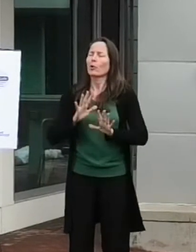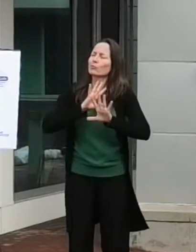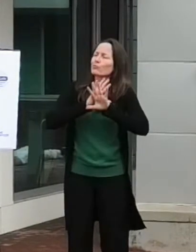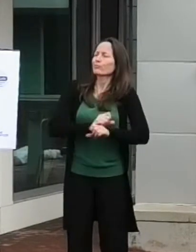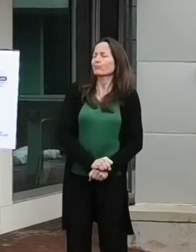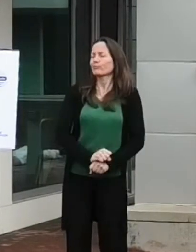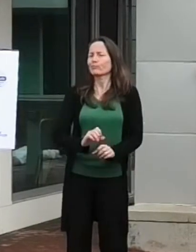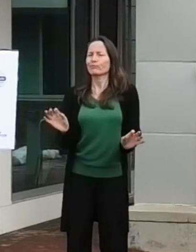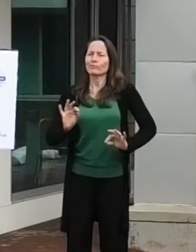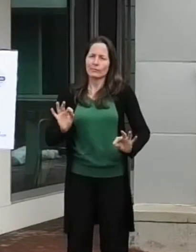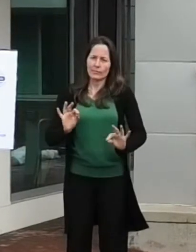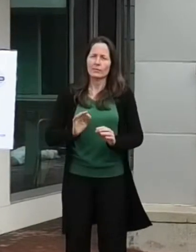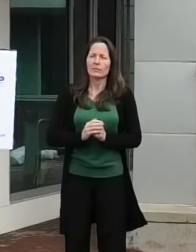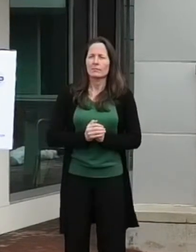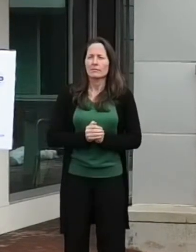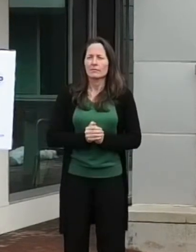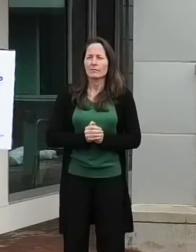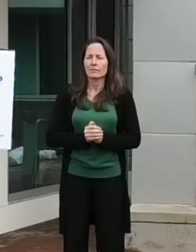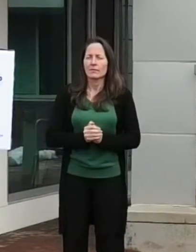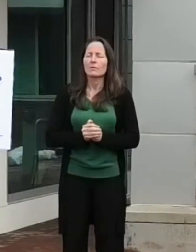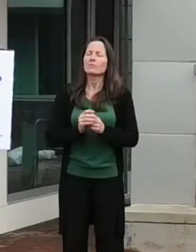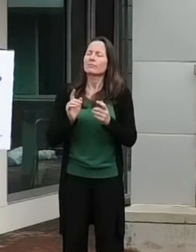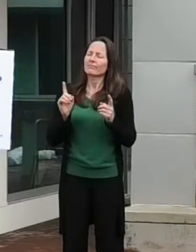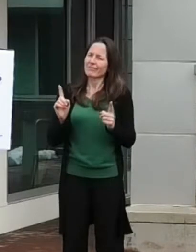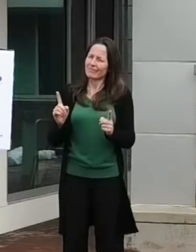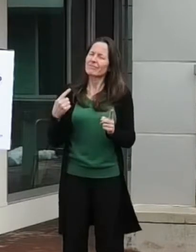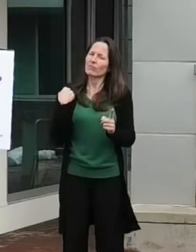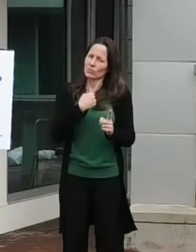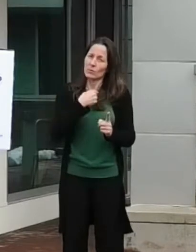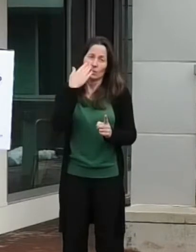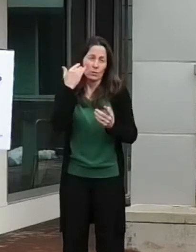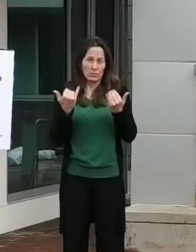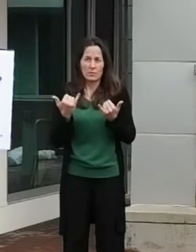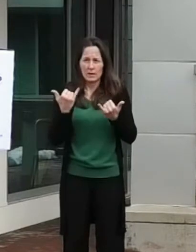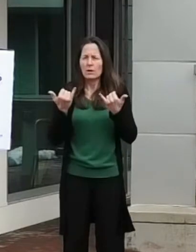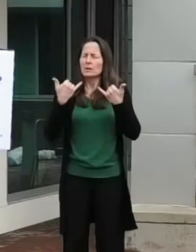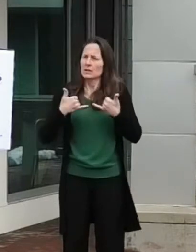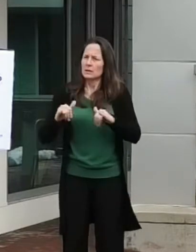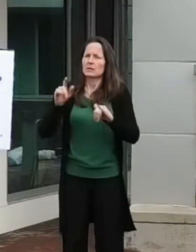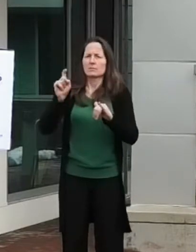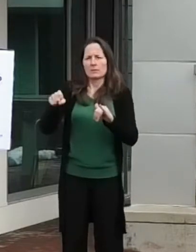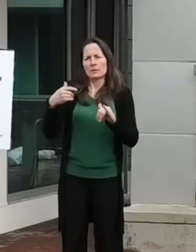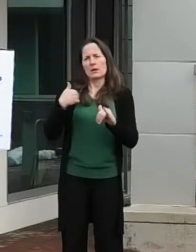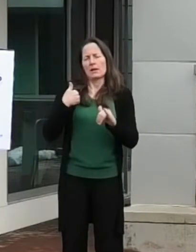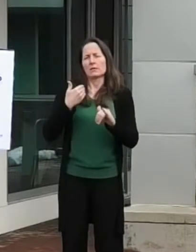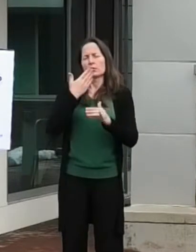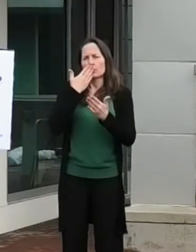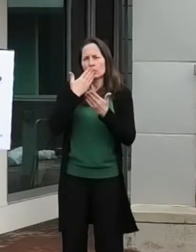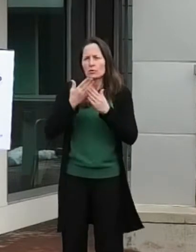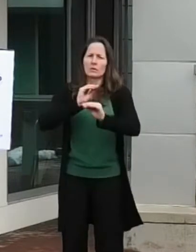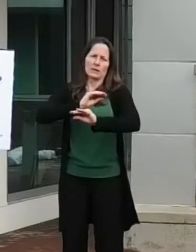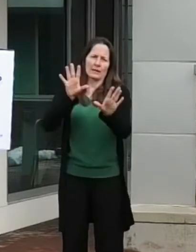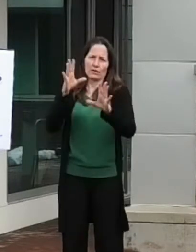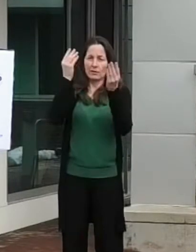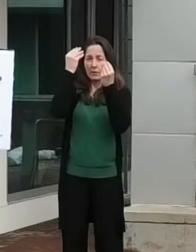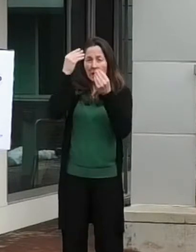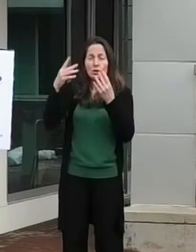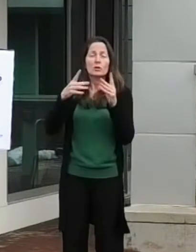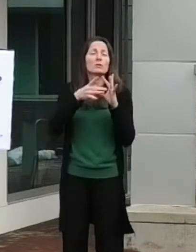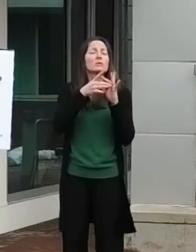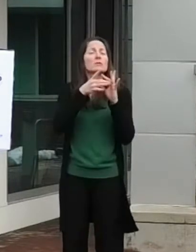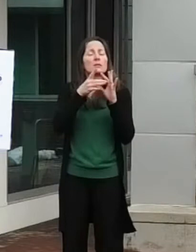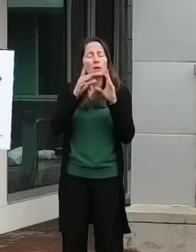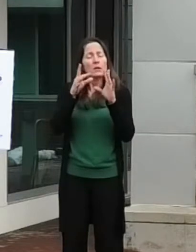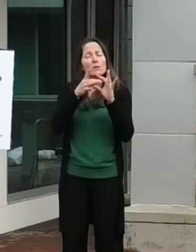We see the need for clear information when it comes to vaccination. And we know that some people